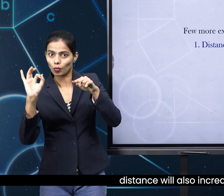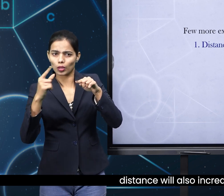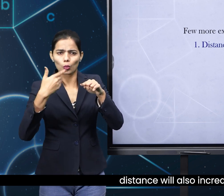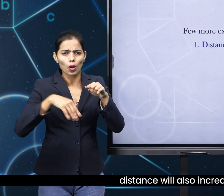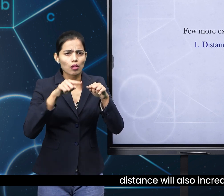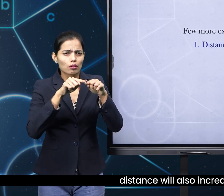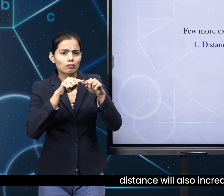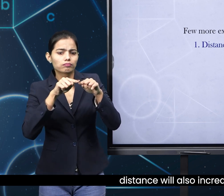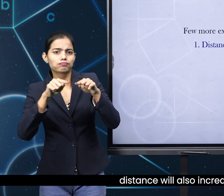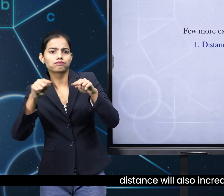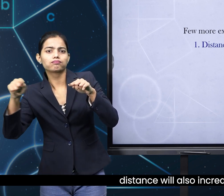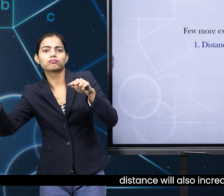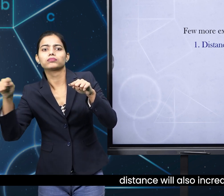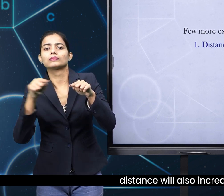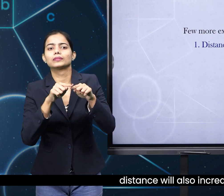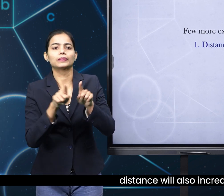versa.